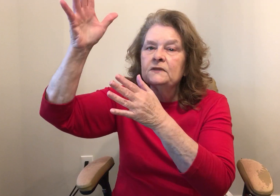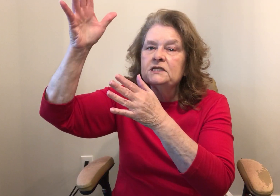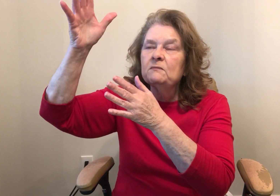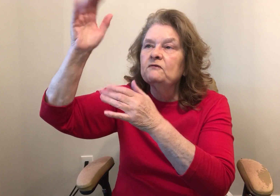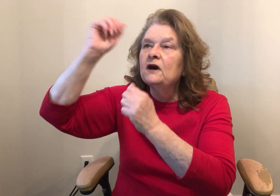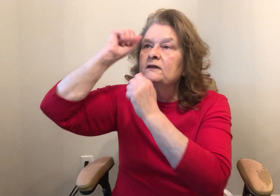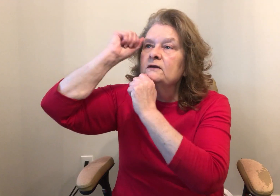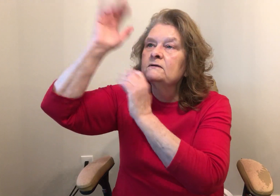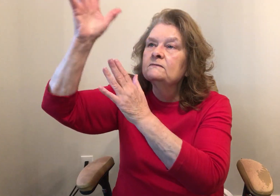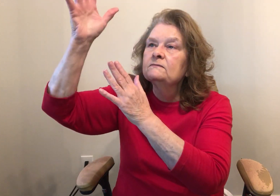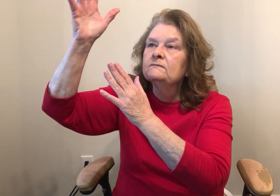Double Father.